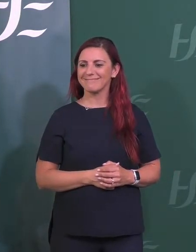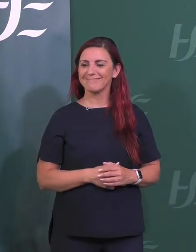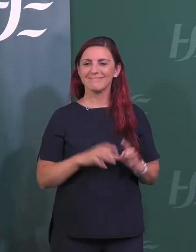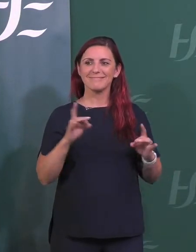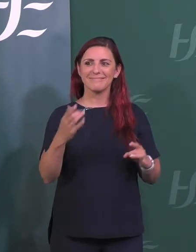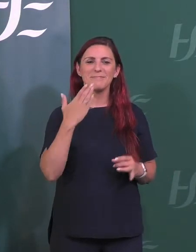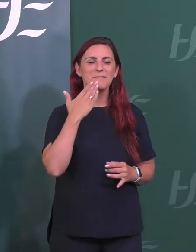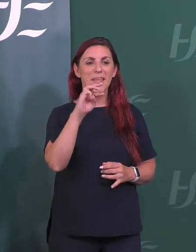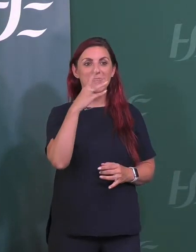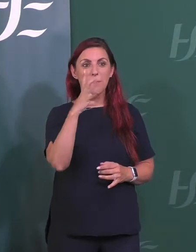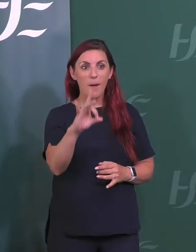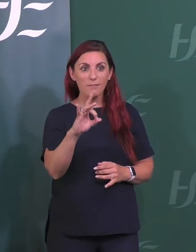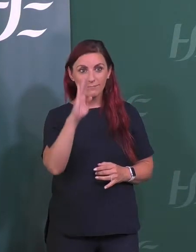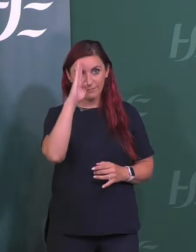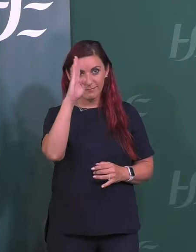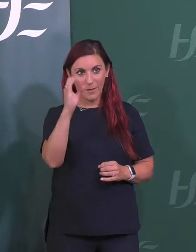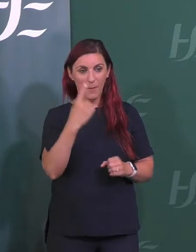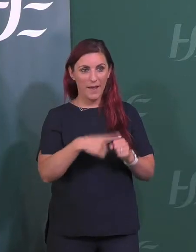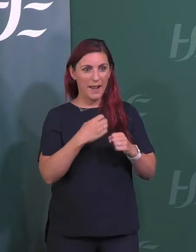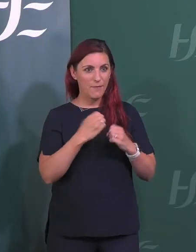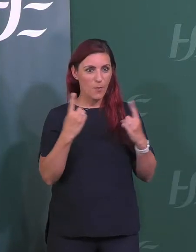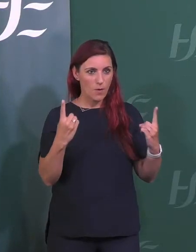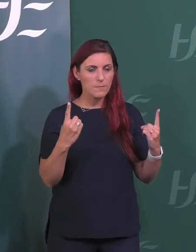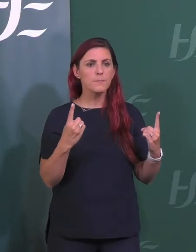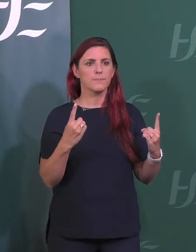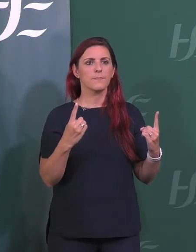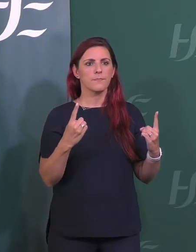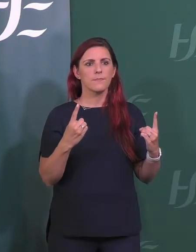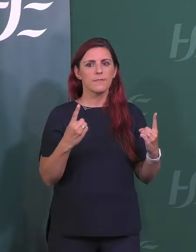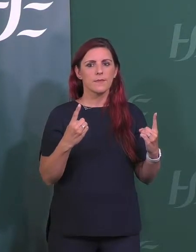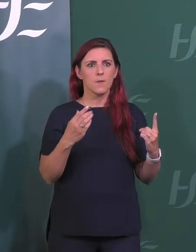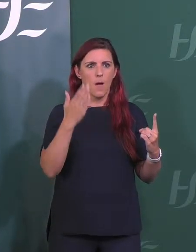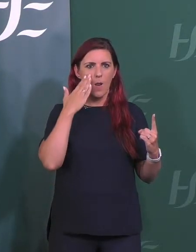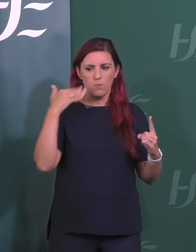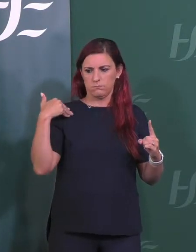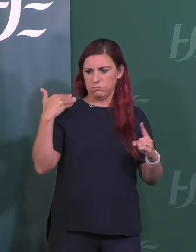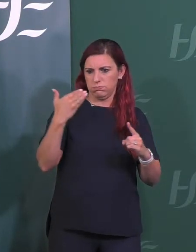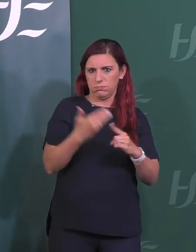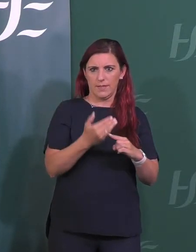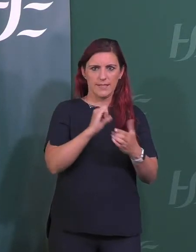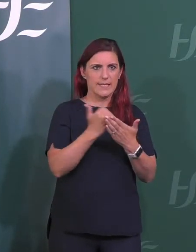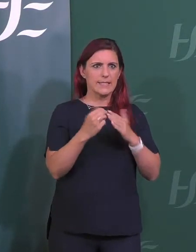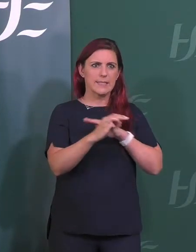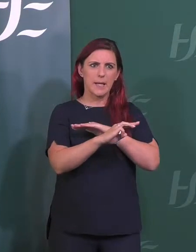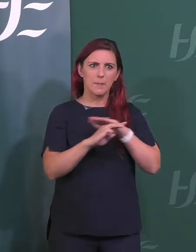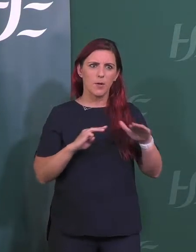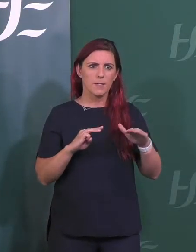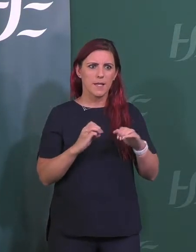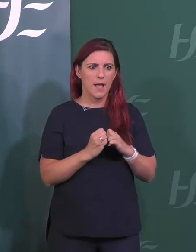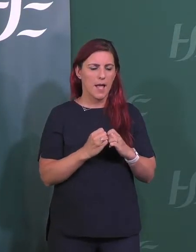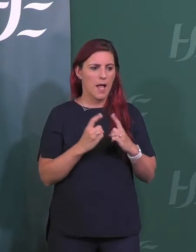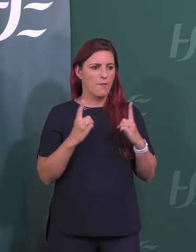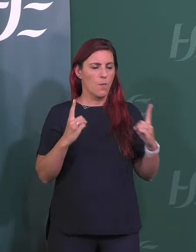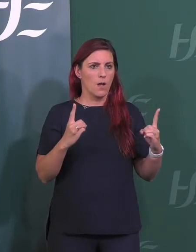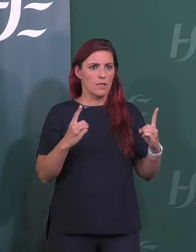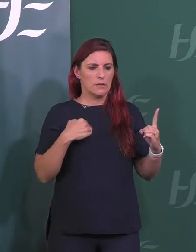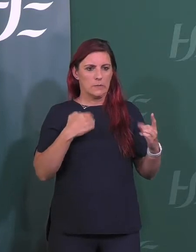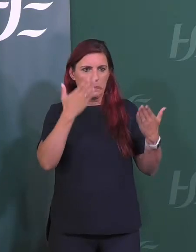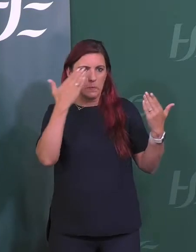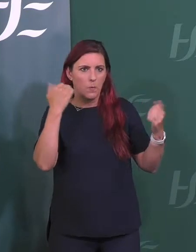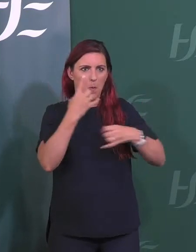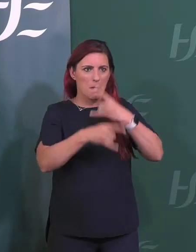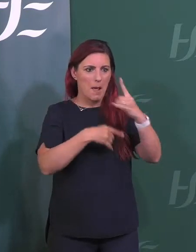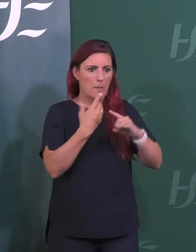Thanks, Mark, and good afternoon again, everybody. There's no doubt over the past 16 months, everybody's been living with a lot of